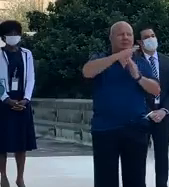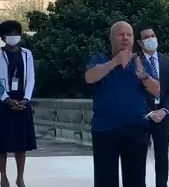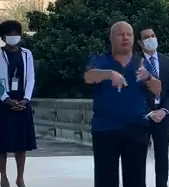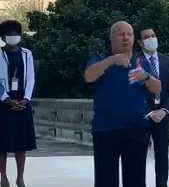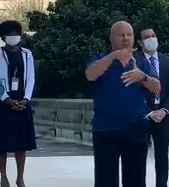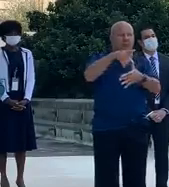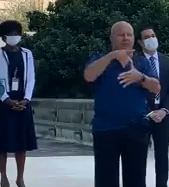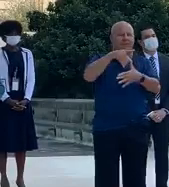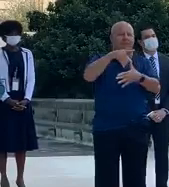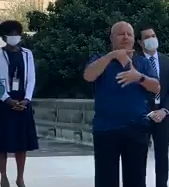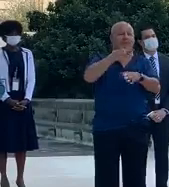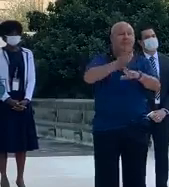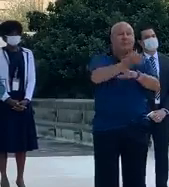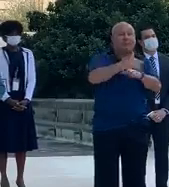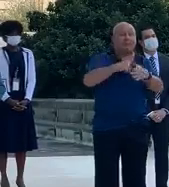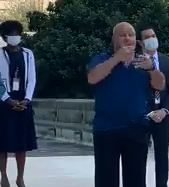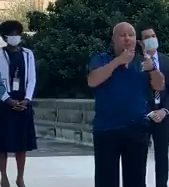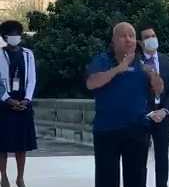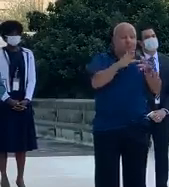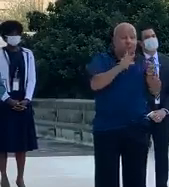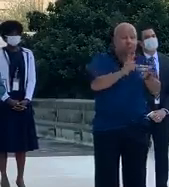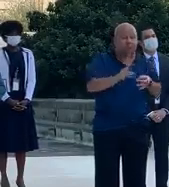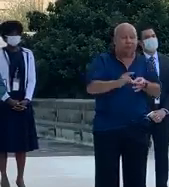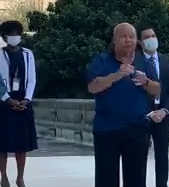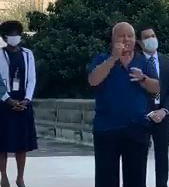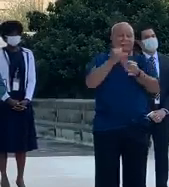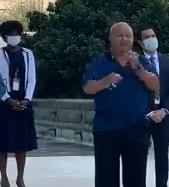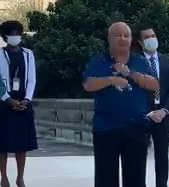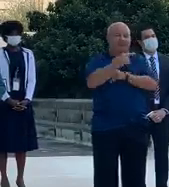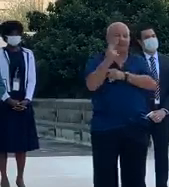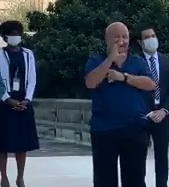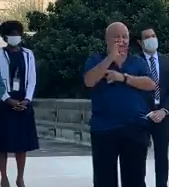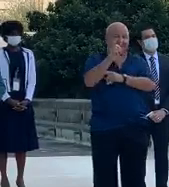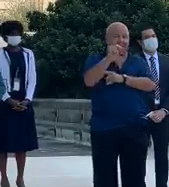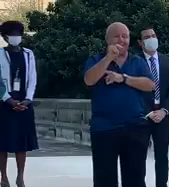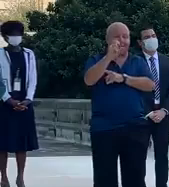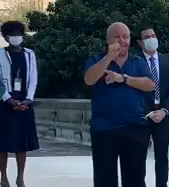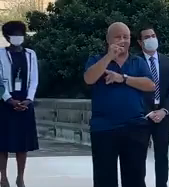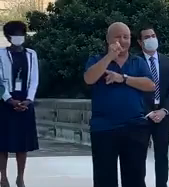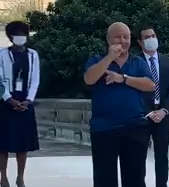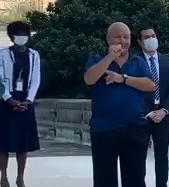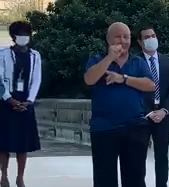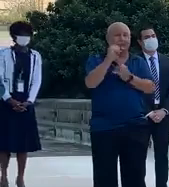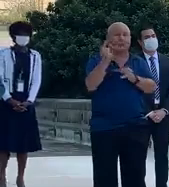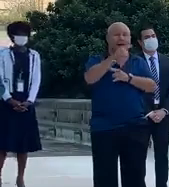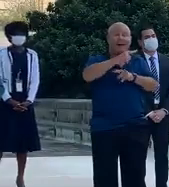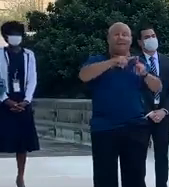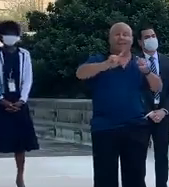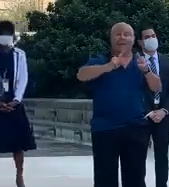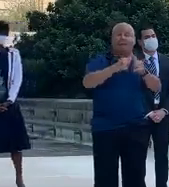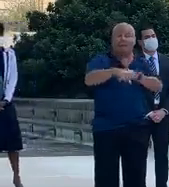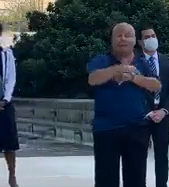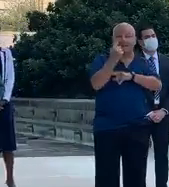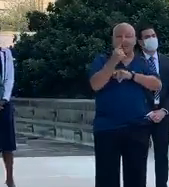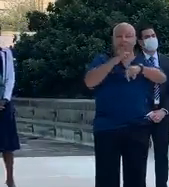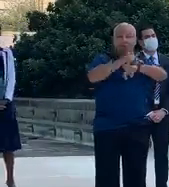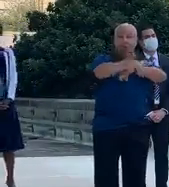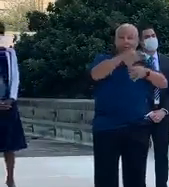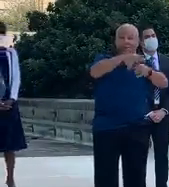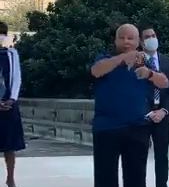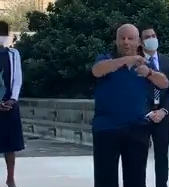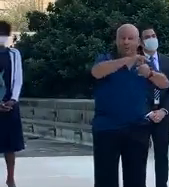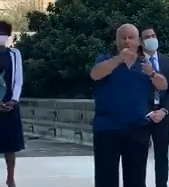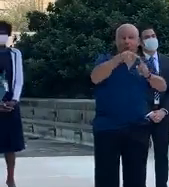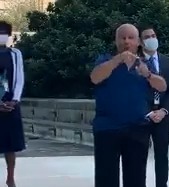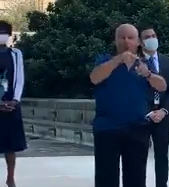end, what I will say, the last day of the census is today, but the first day of early voting